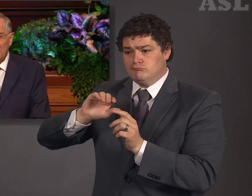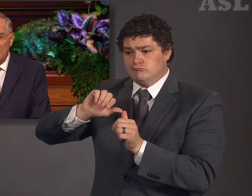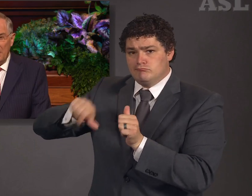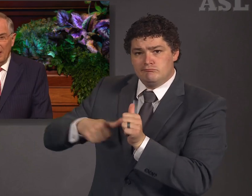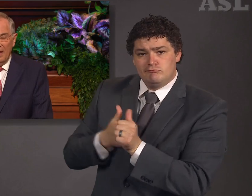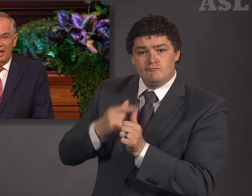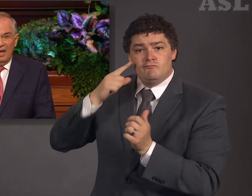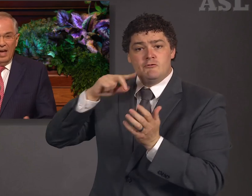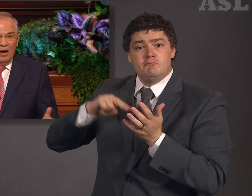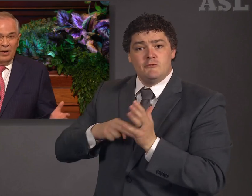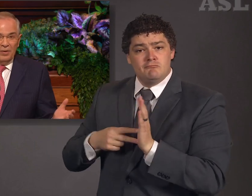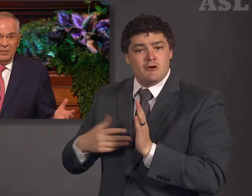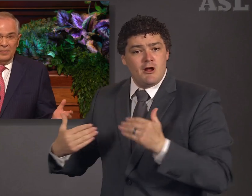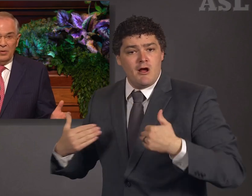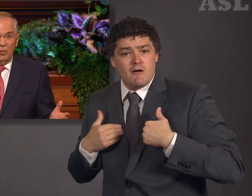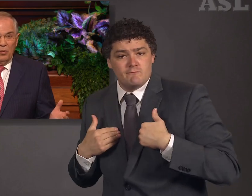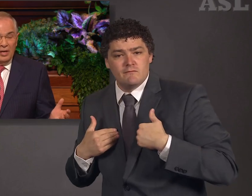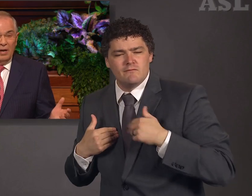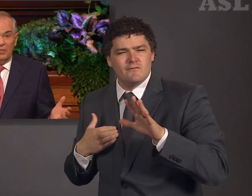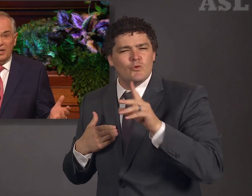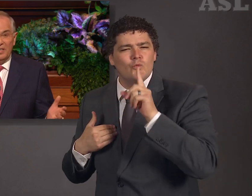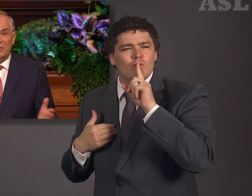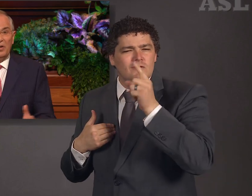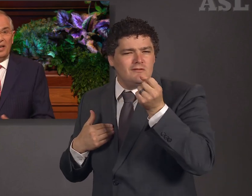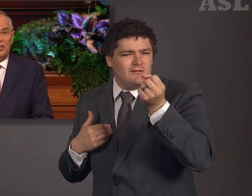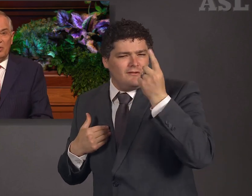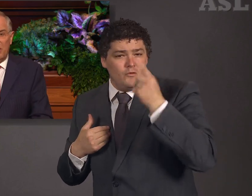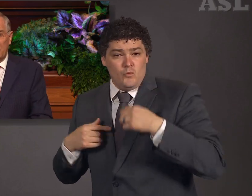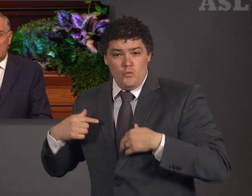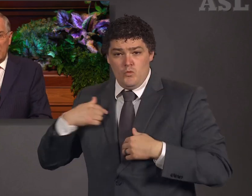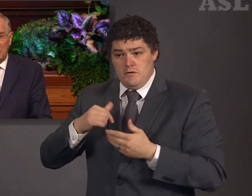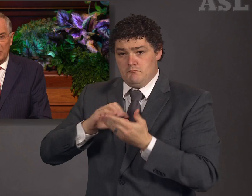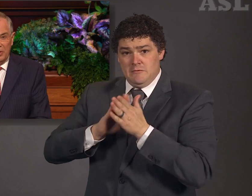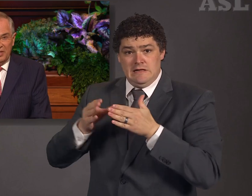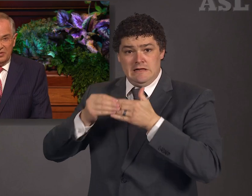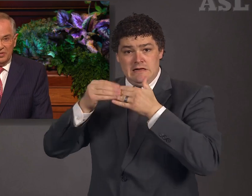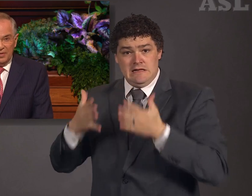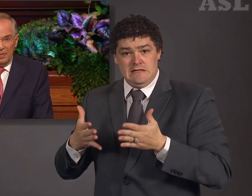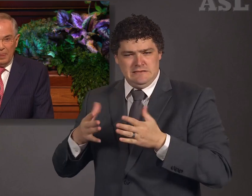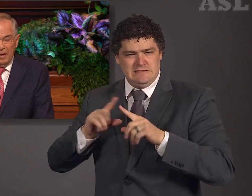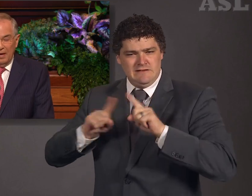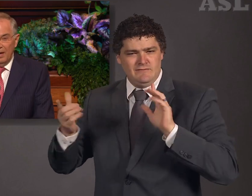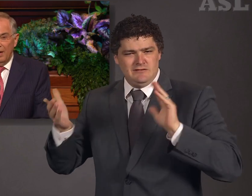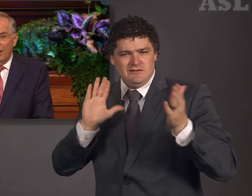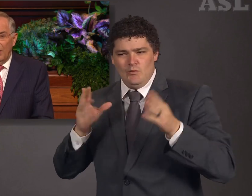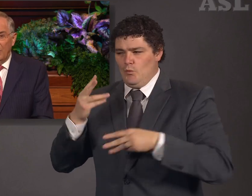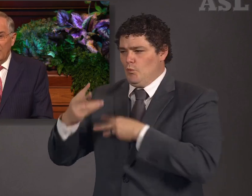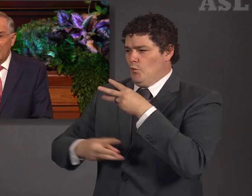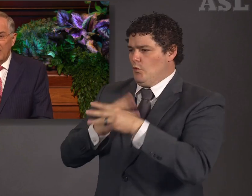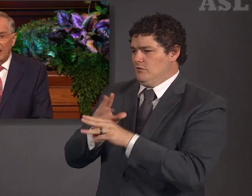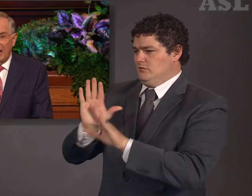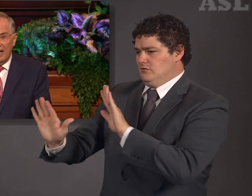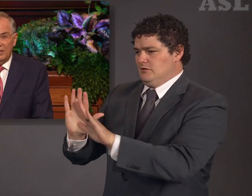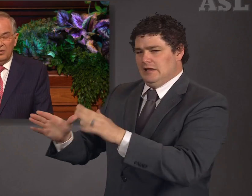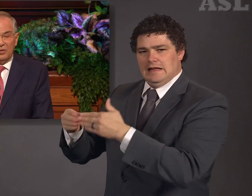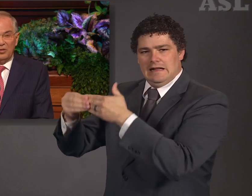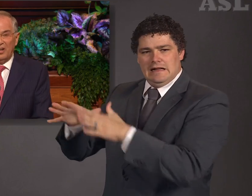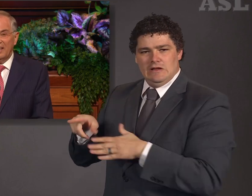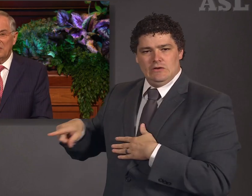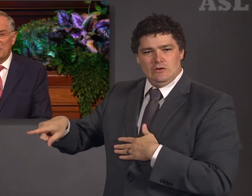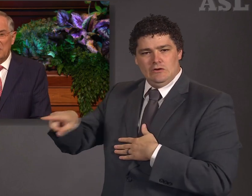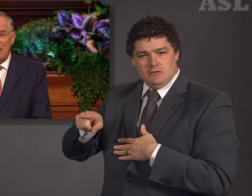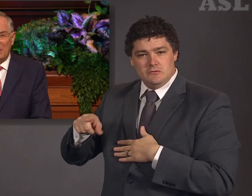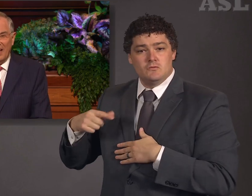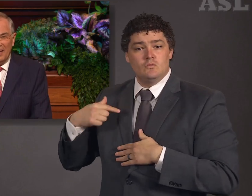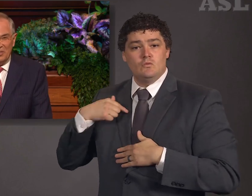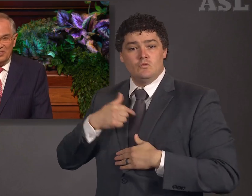leaders. However, we come very differently to our responsibilities. We are not elected or